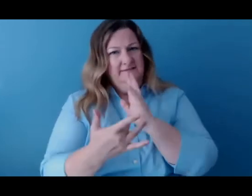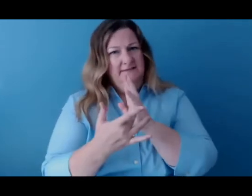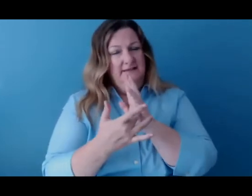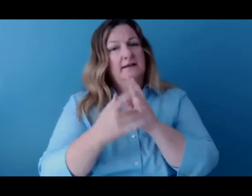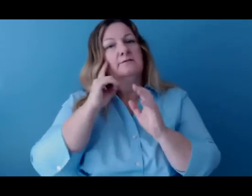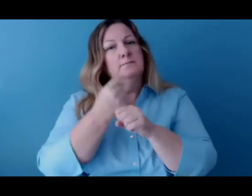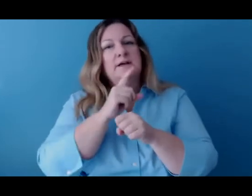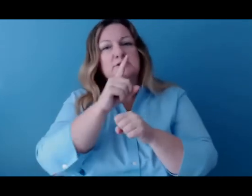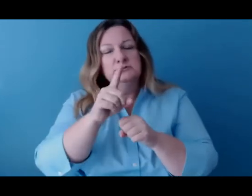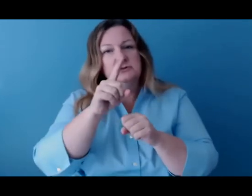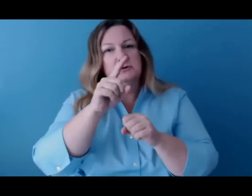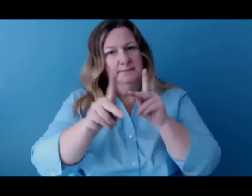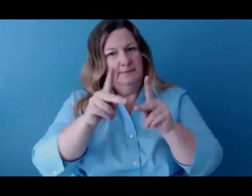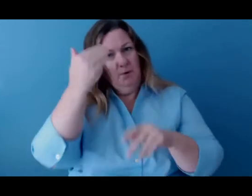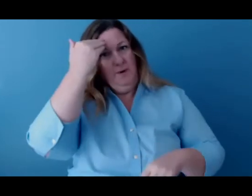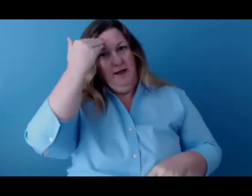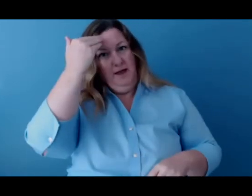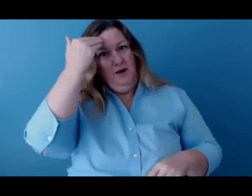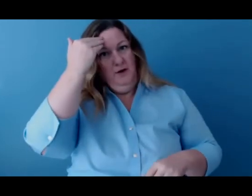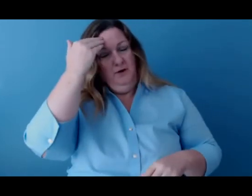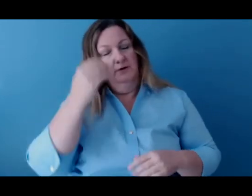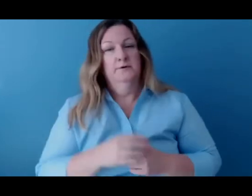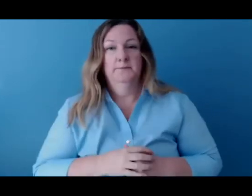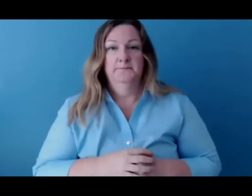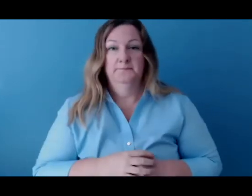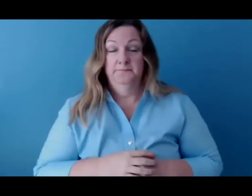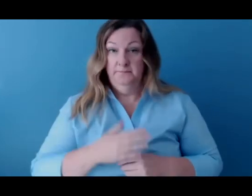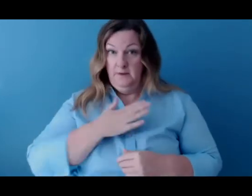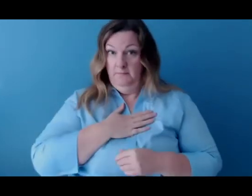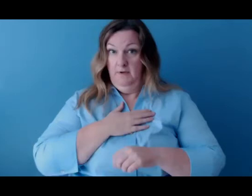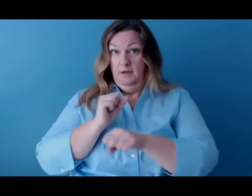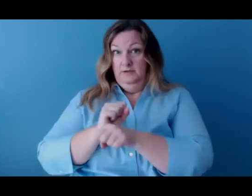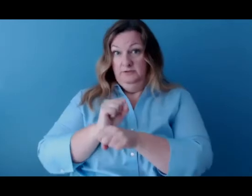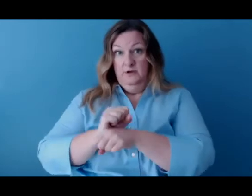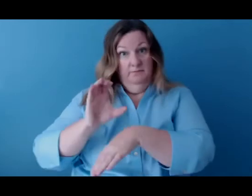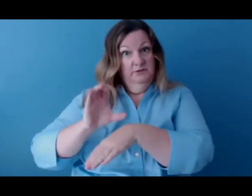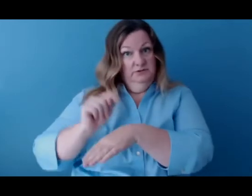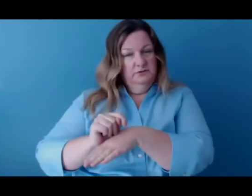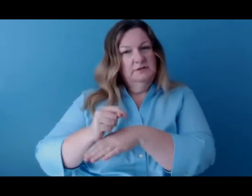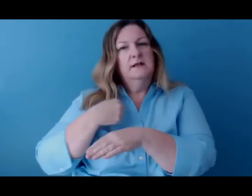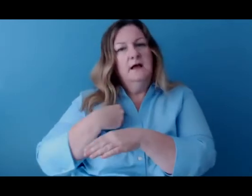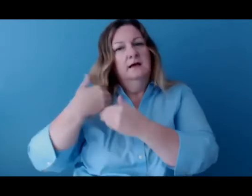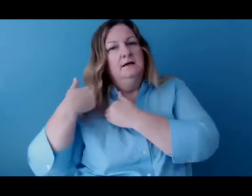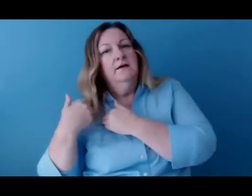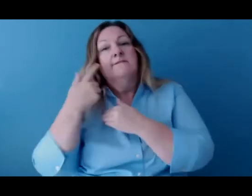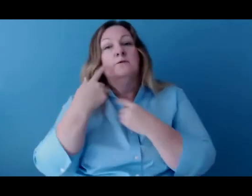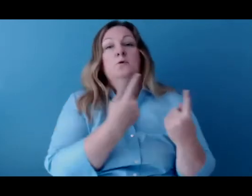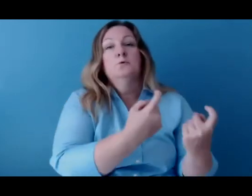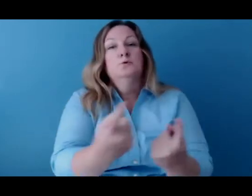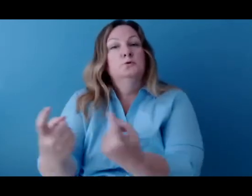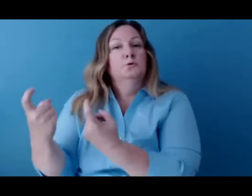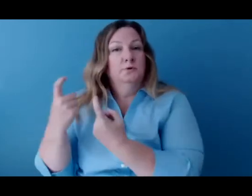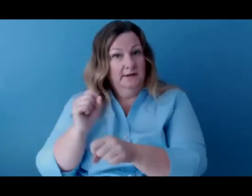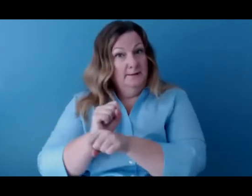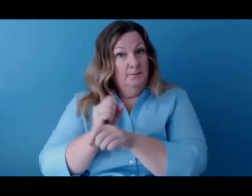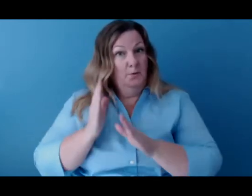awareness to this. I was in charge of our recruiting for 3 years at my consulting firm, and consulting in,